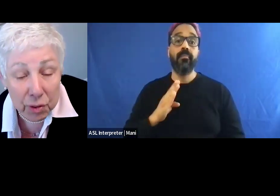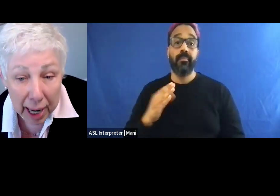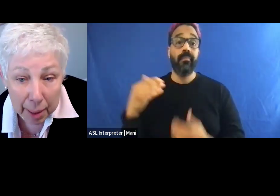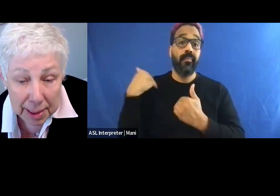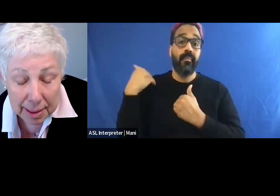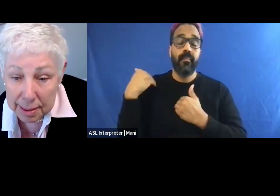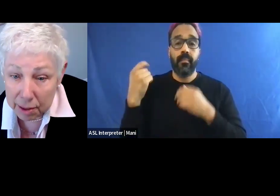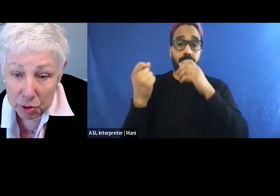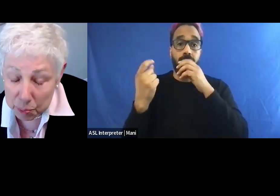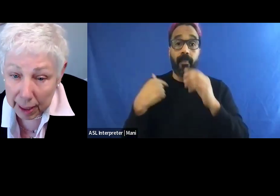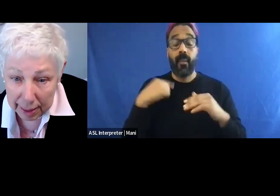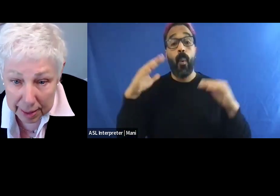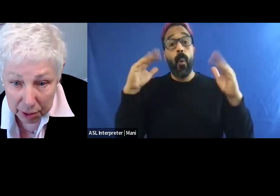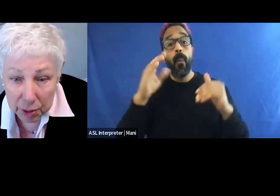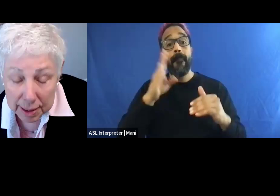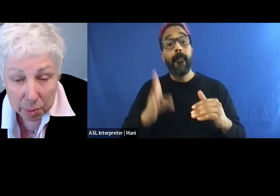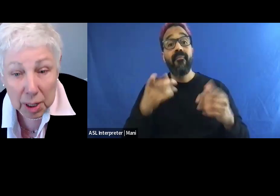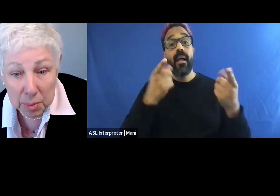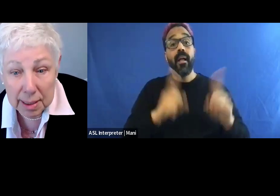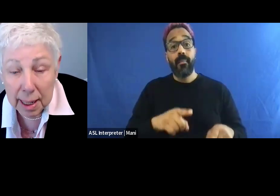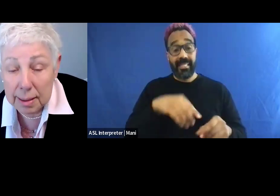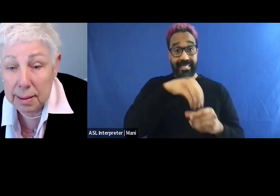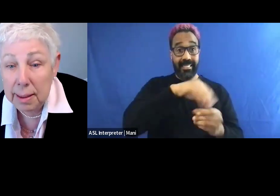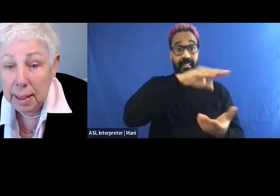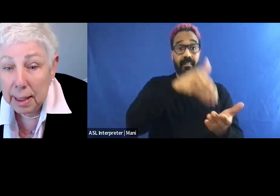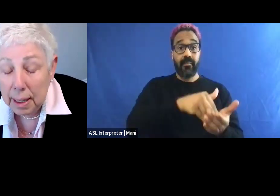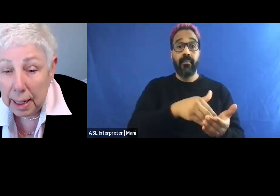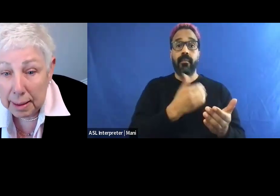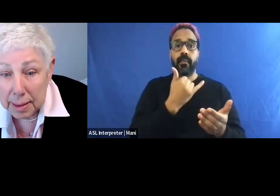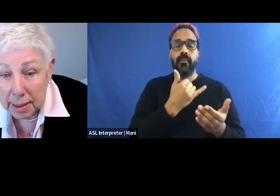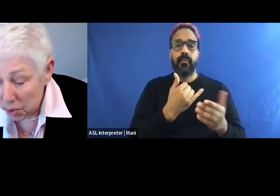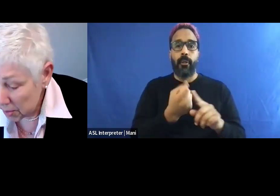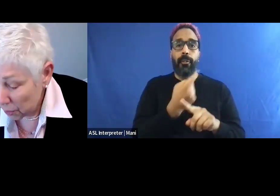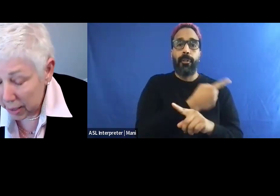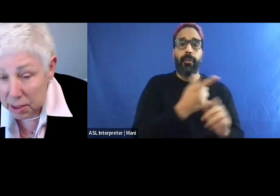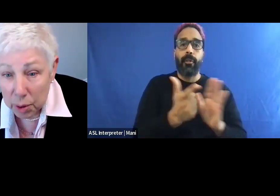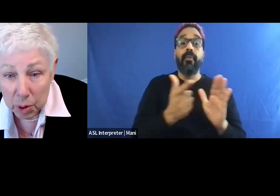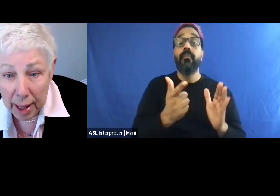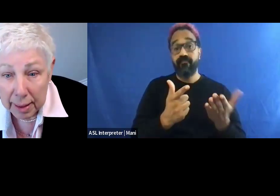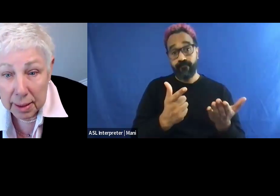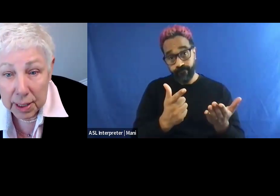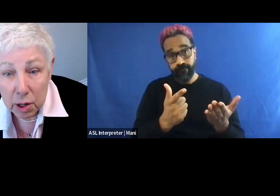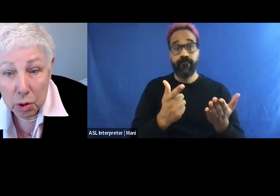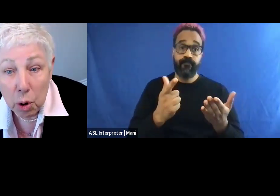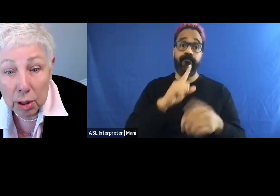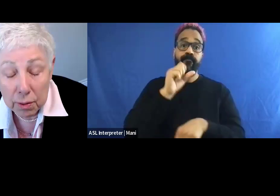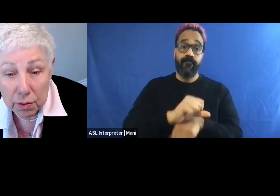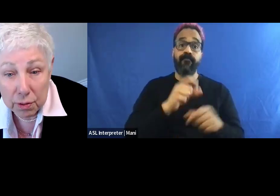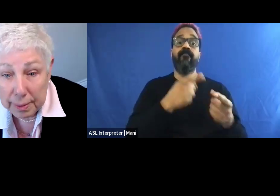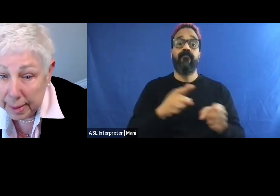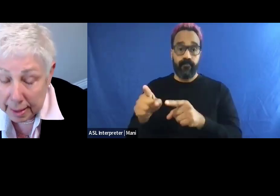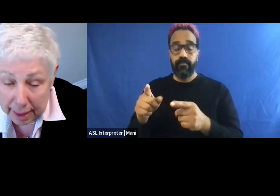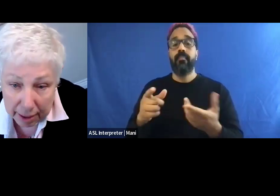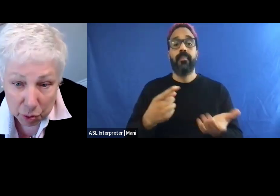that it never happens in centers, but I can tell you that sometimes it does. Sometimes there is criminal activity on the part